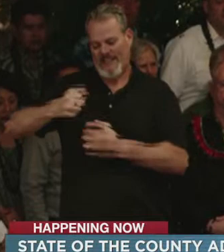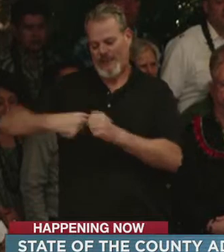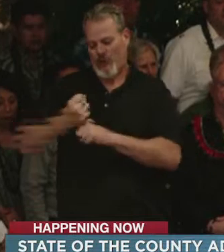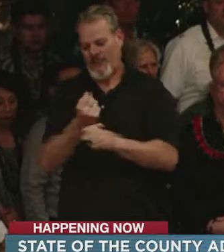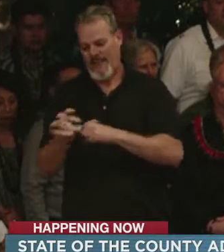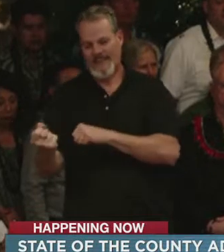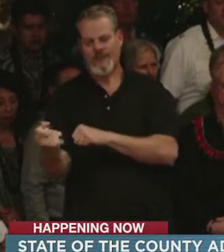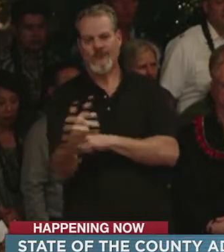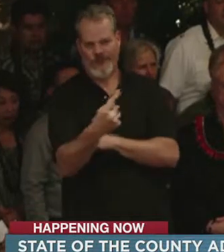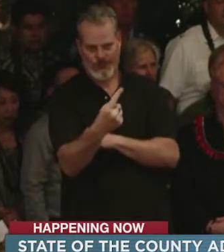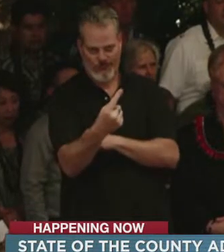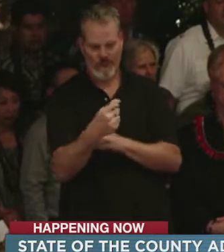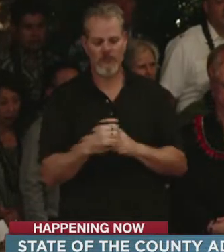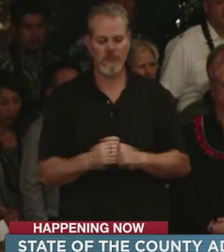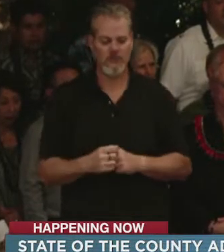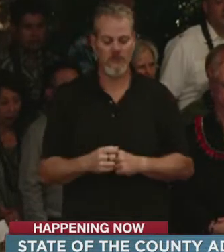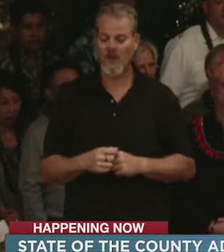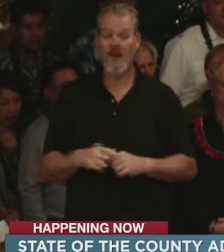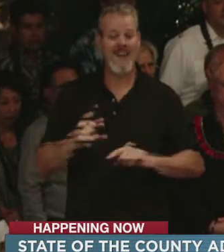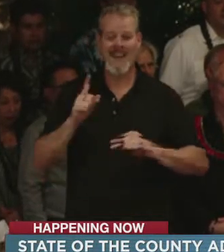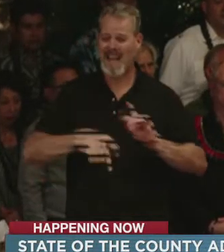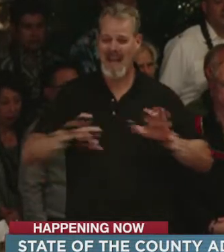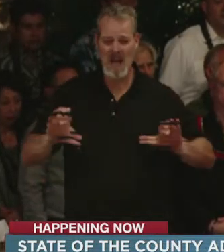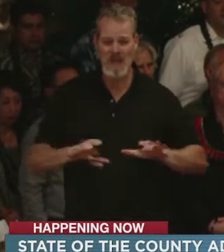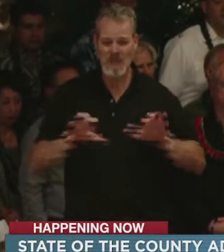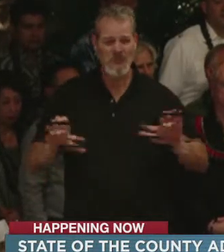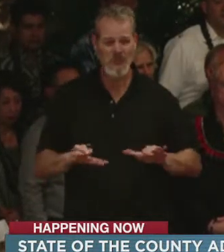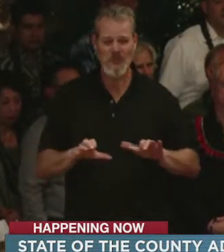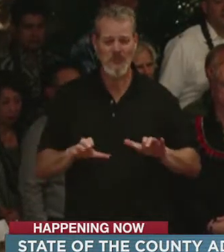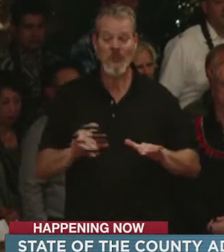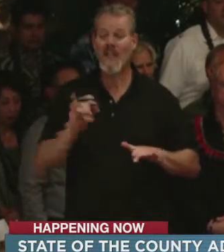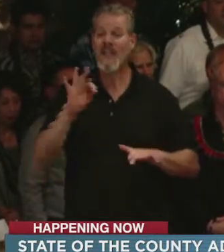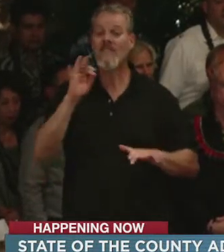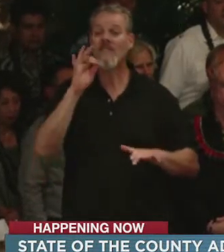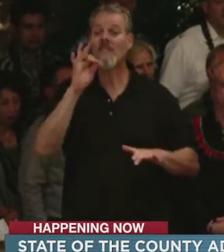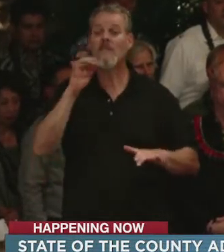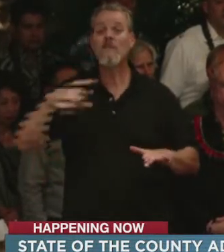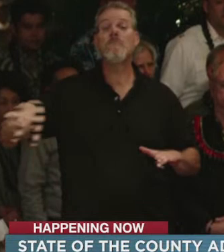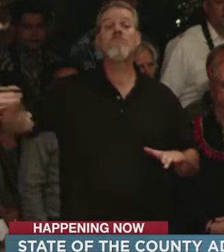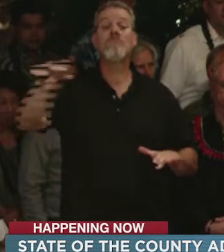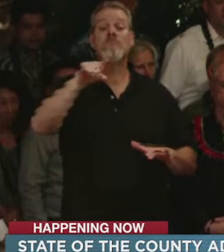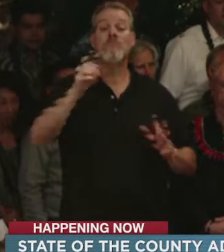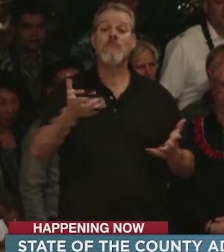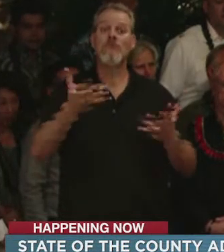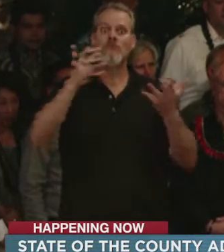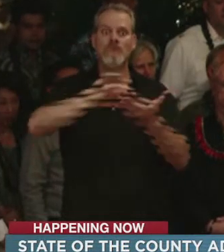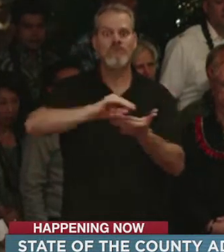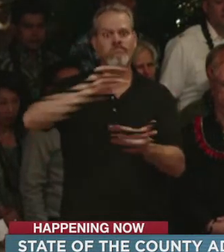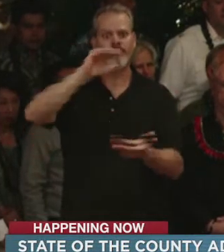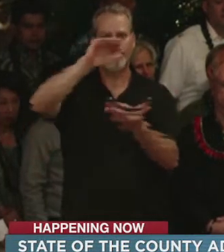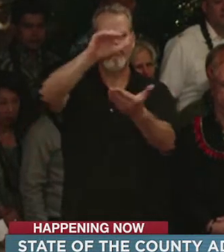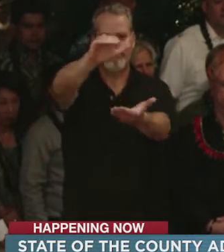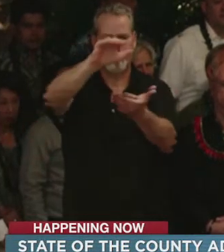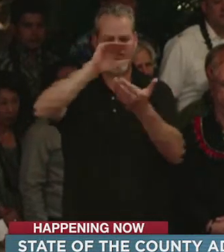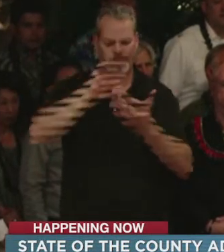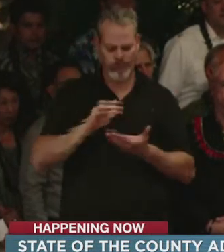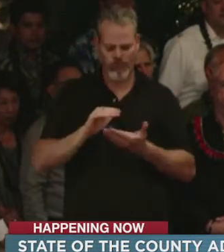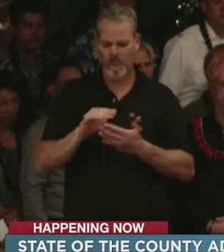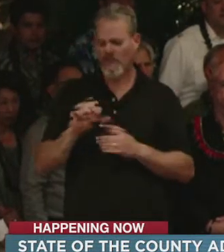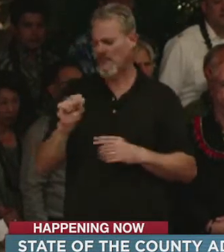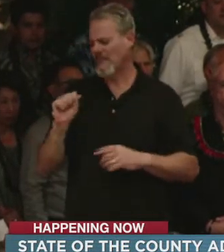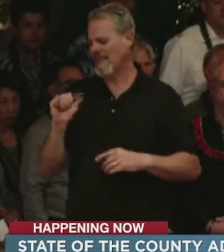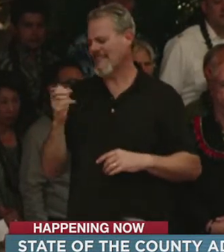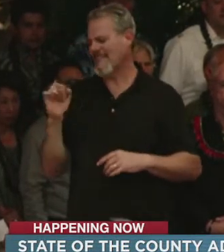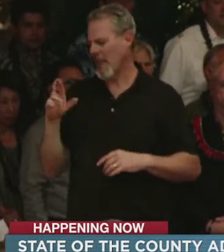2023-2024. This would not have been possible if not for the generosity of the Sayer Foundation and the private